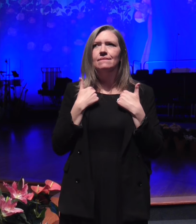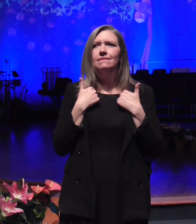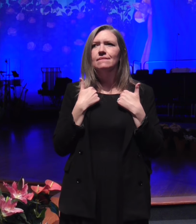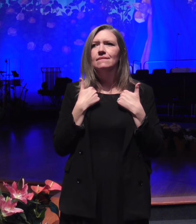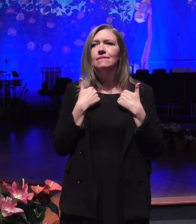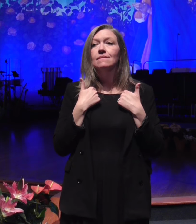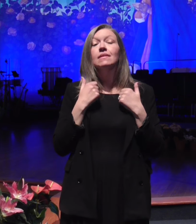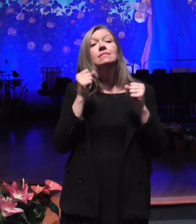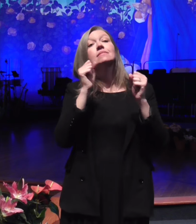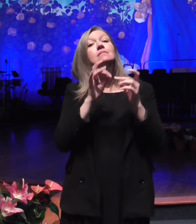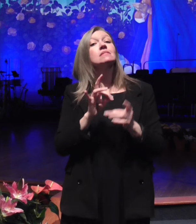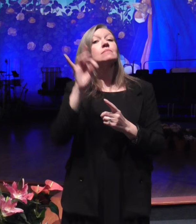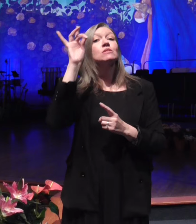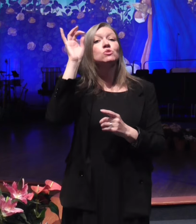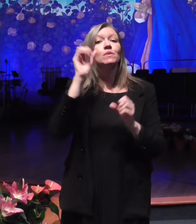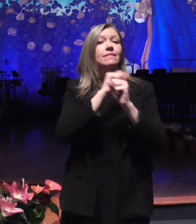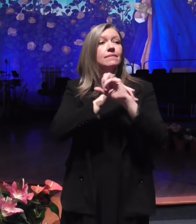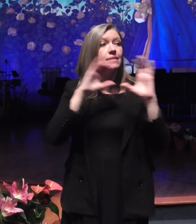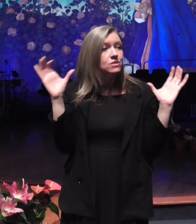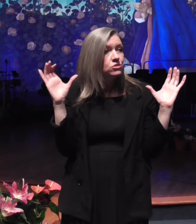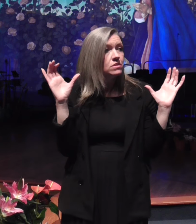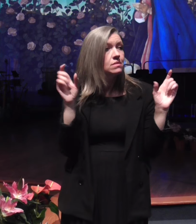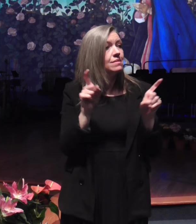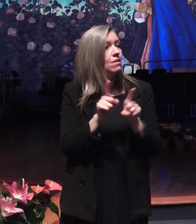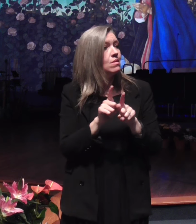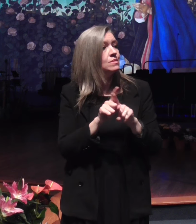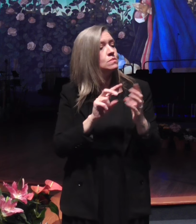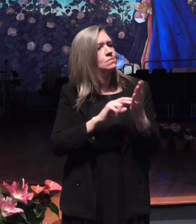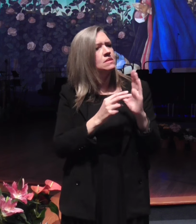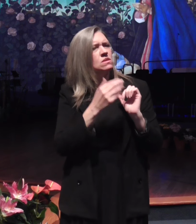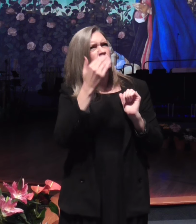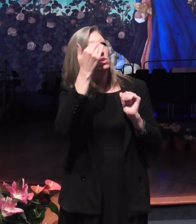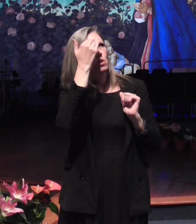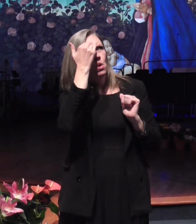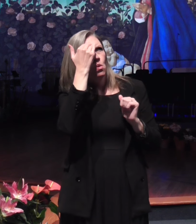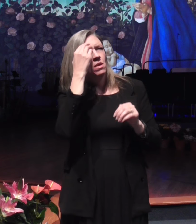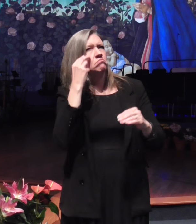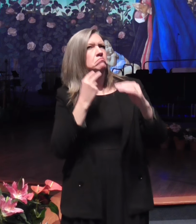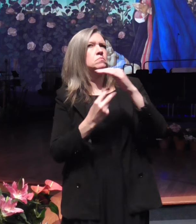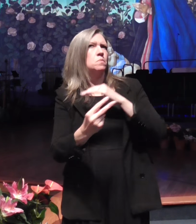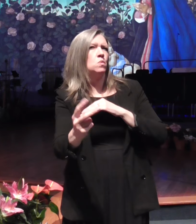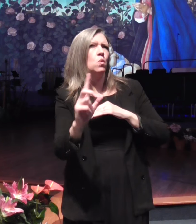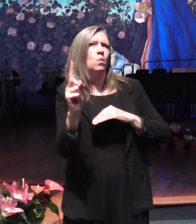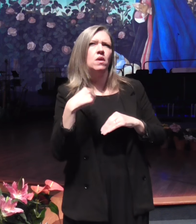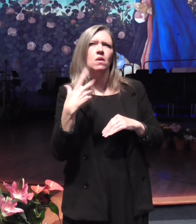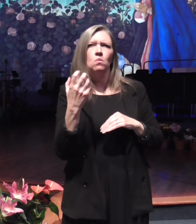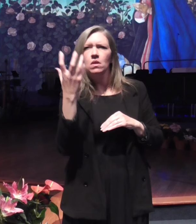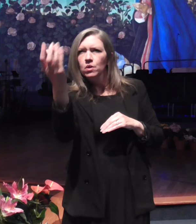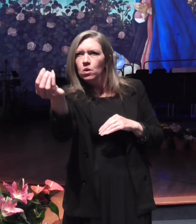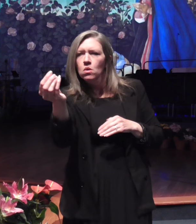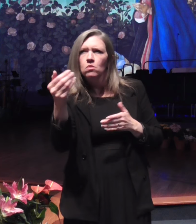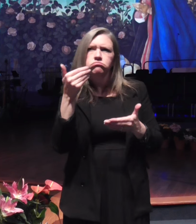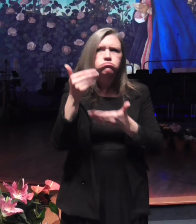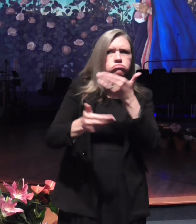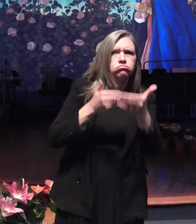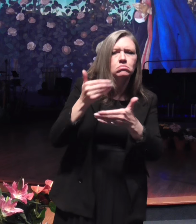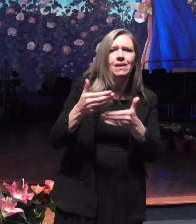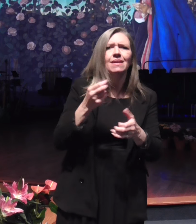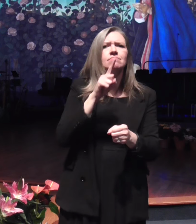Spiritual vision is also knowing where you want to go and staying committed to